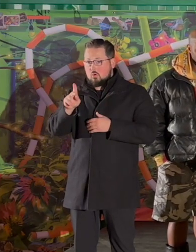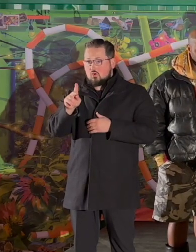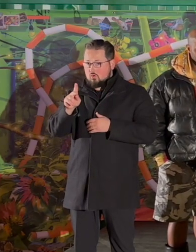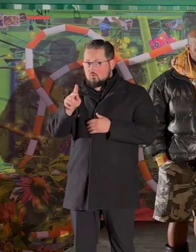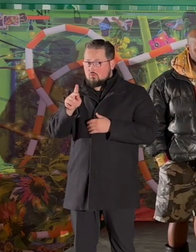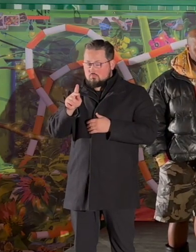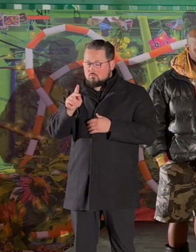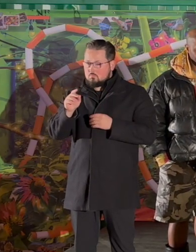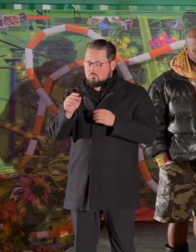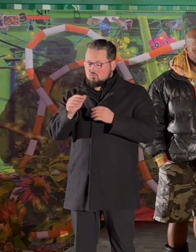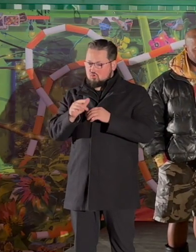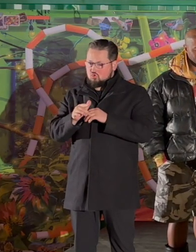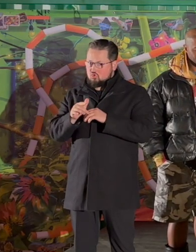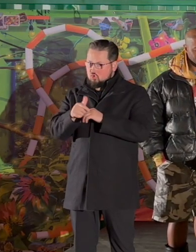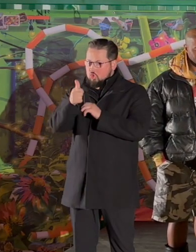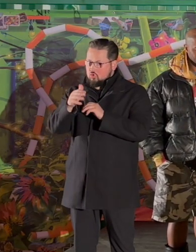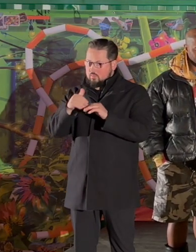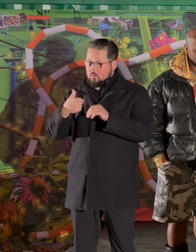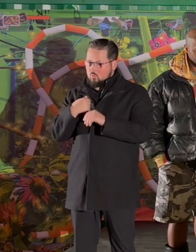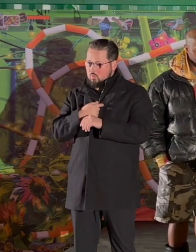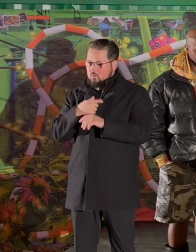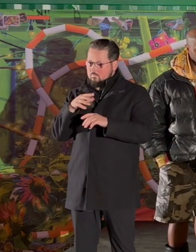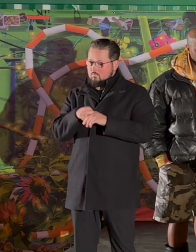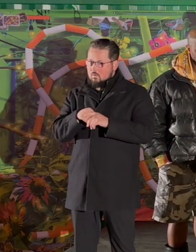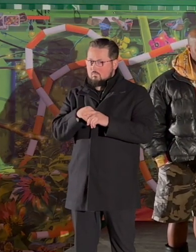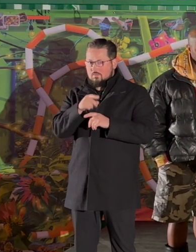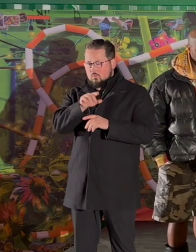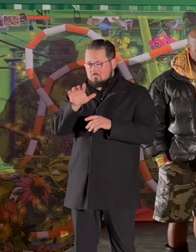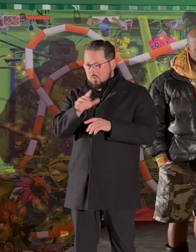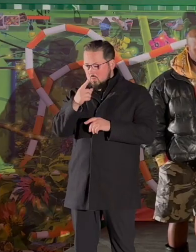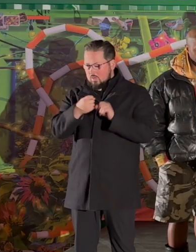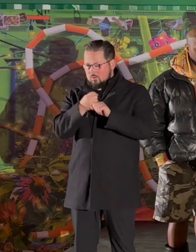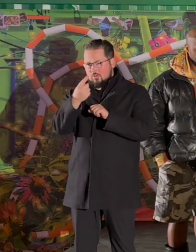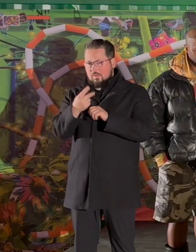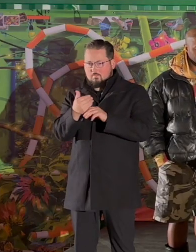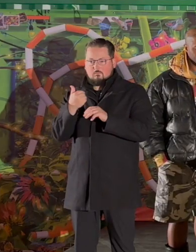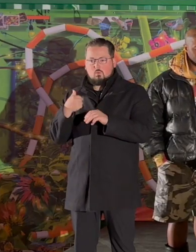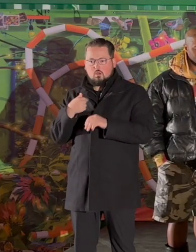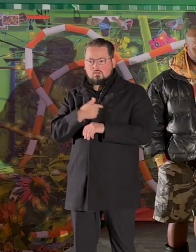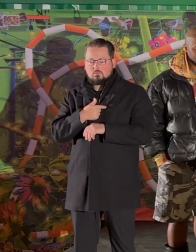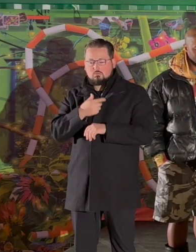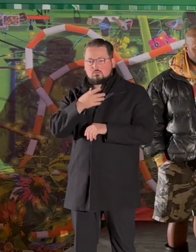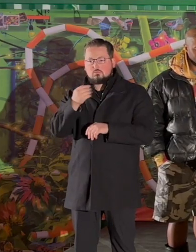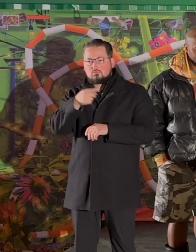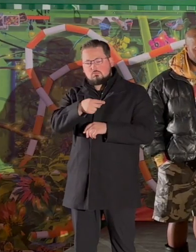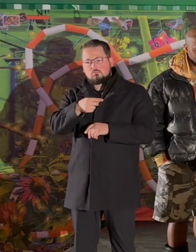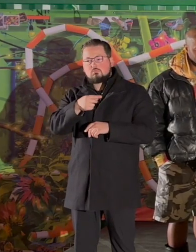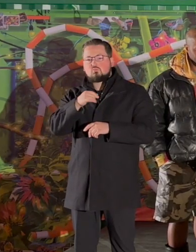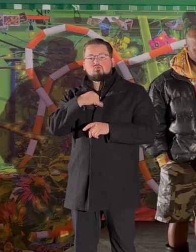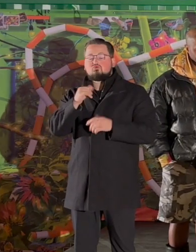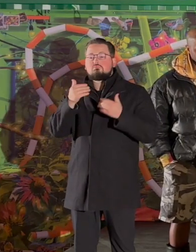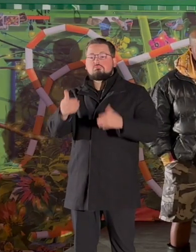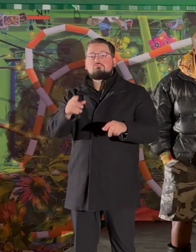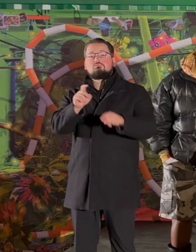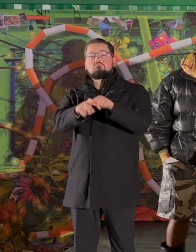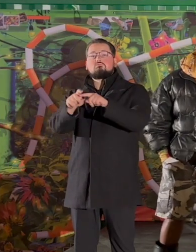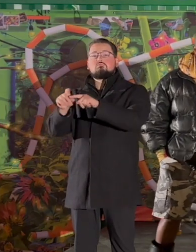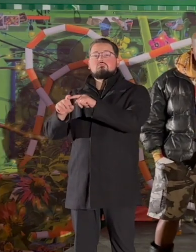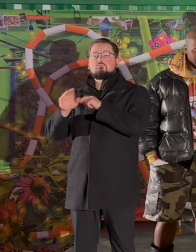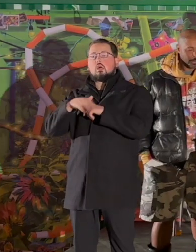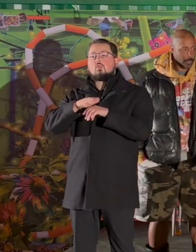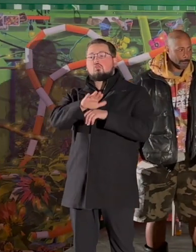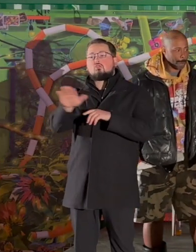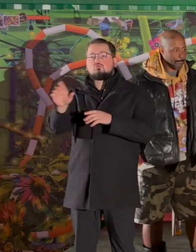much earlier than when we got involved, for about a year and a half earlier. And we came along and just started hanging our stuff all over their